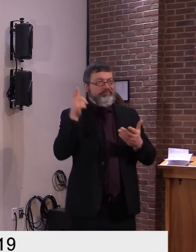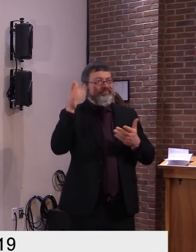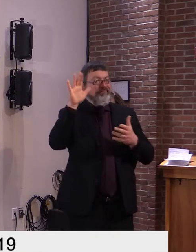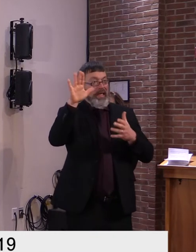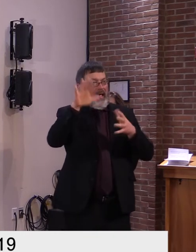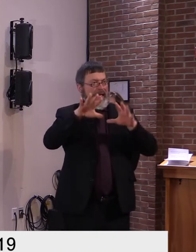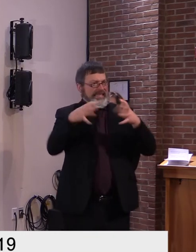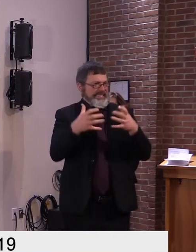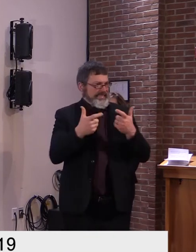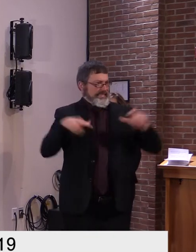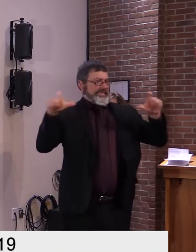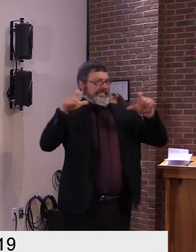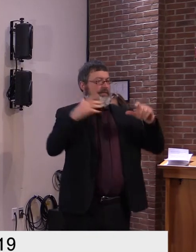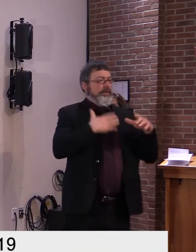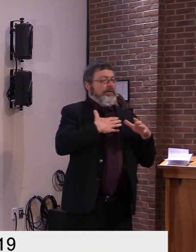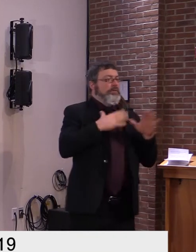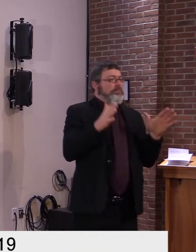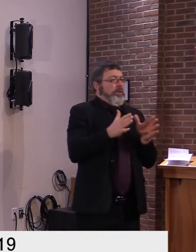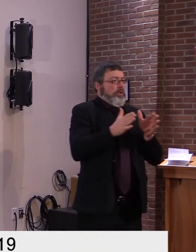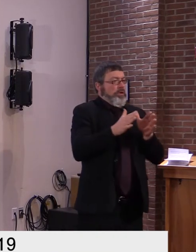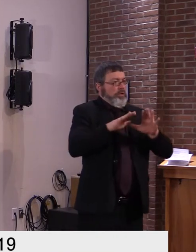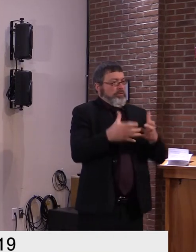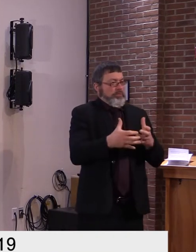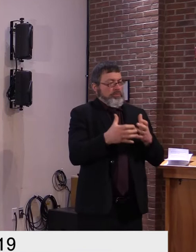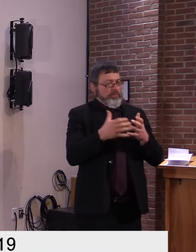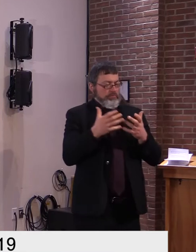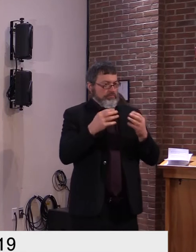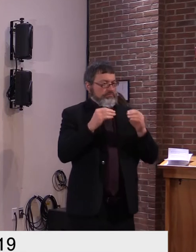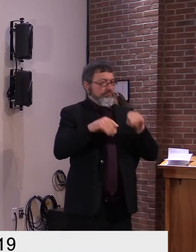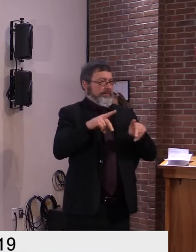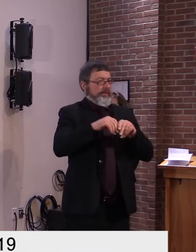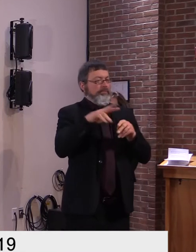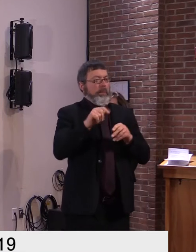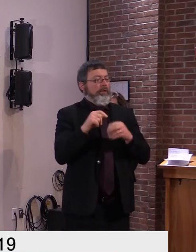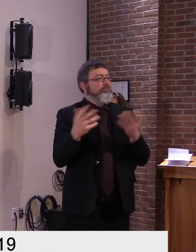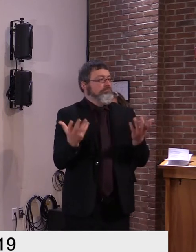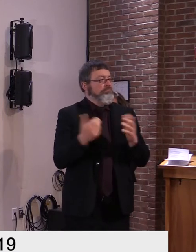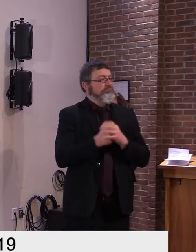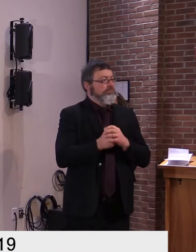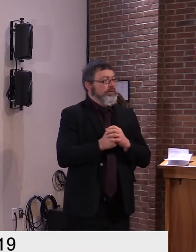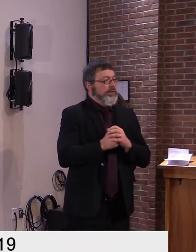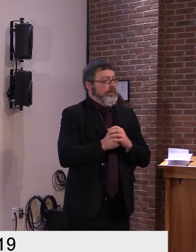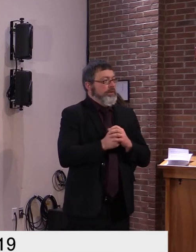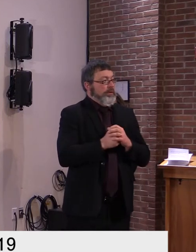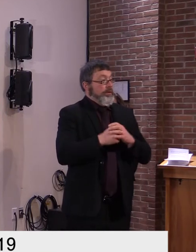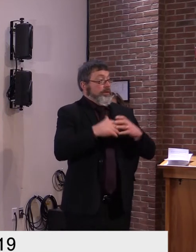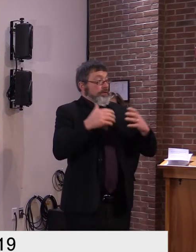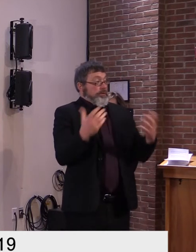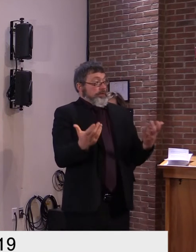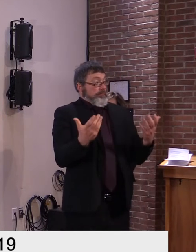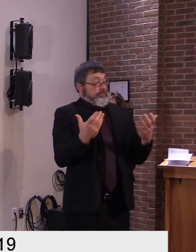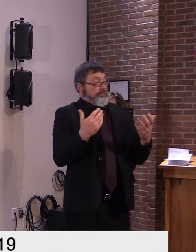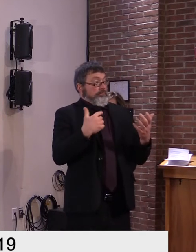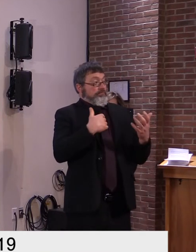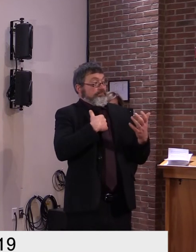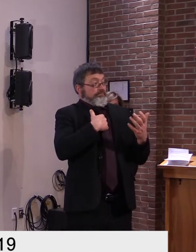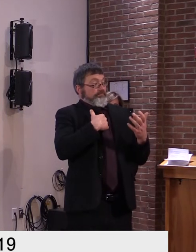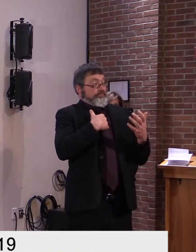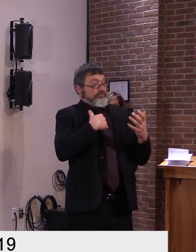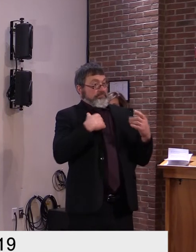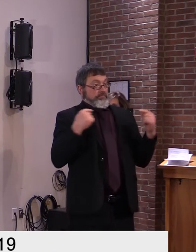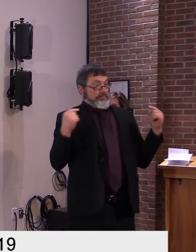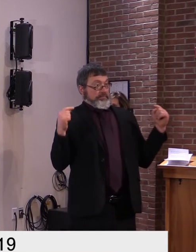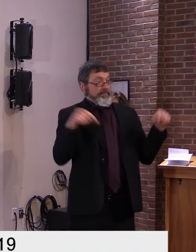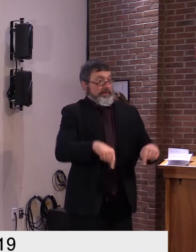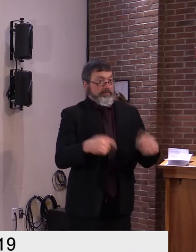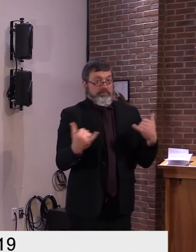As we were walking in, I learned that as many as 975 doses out of the expected